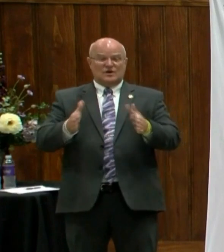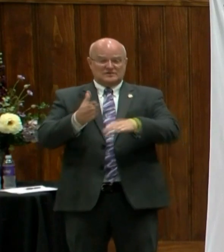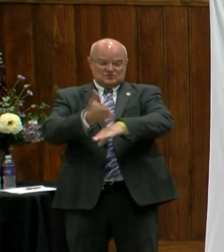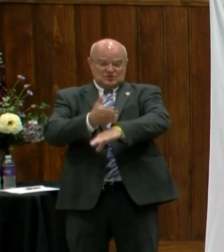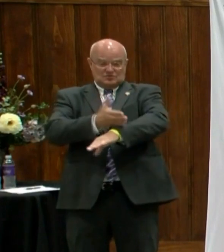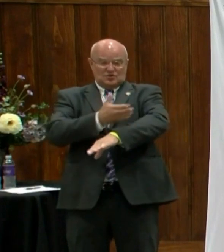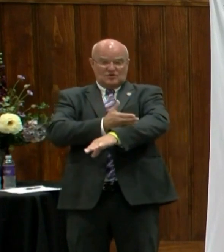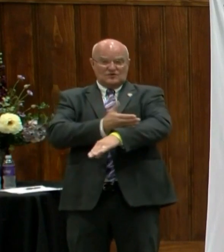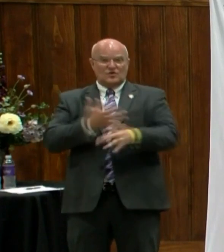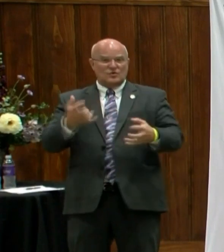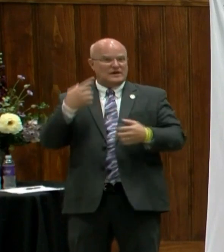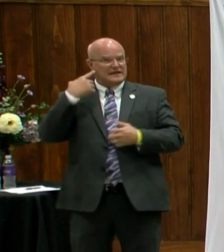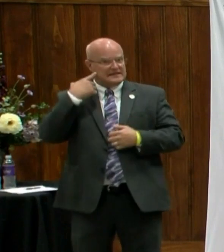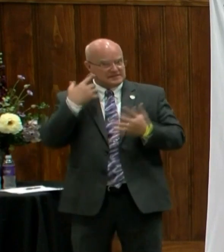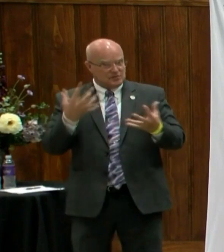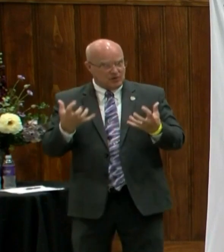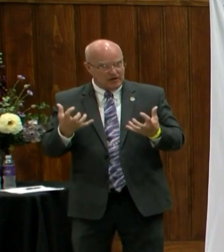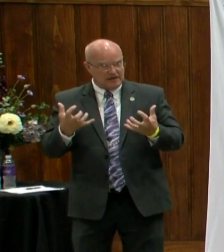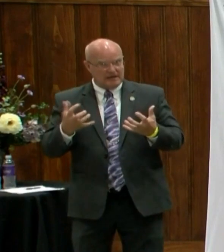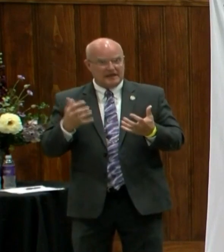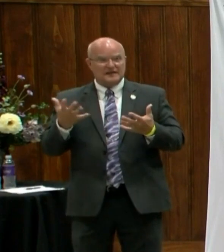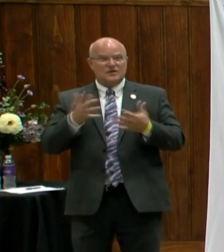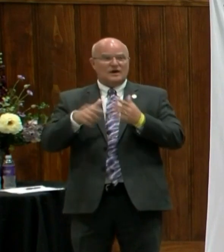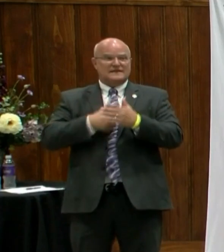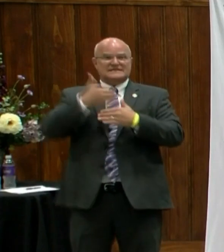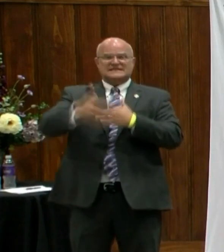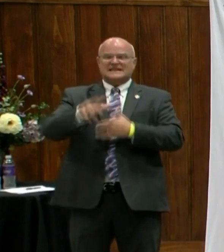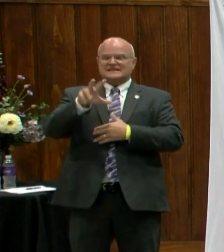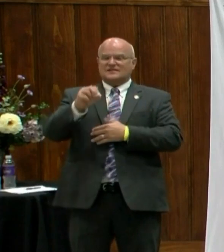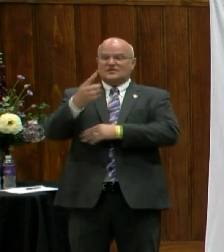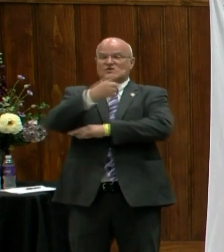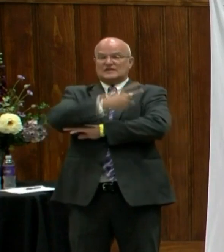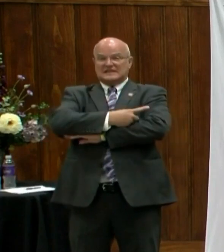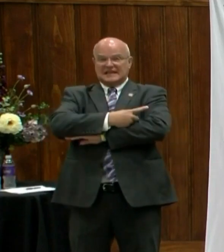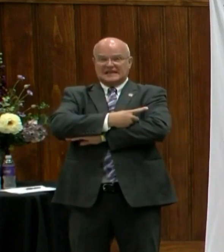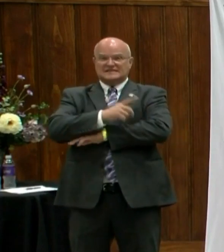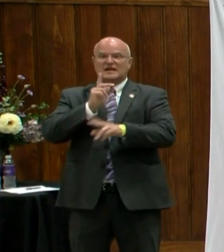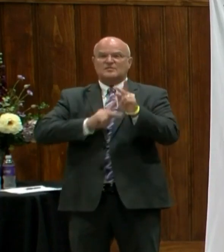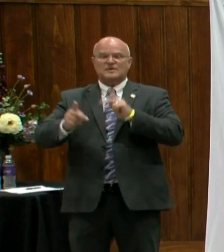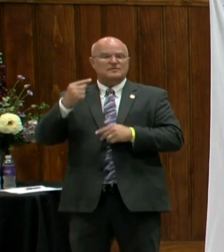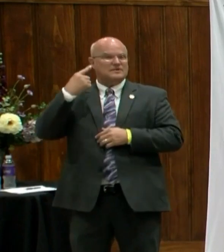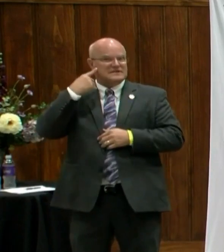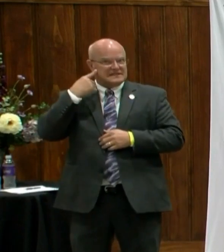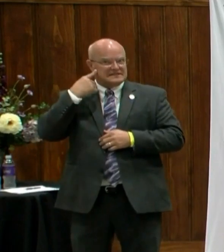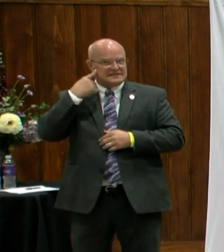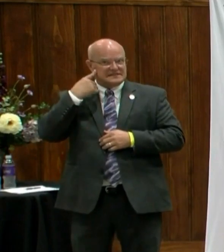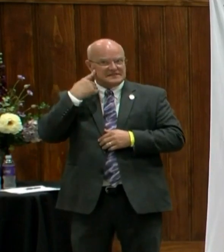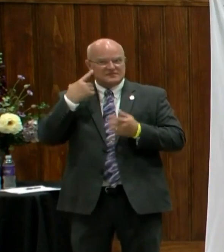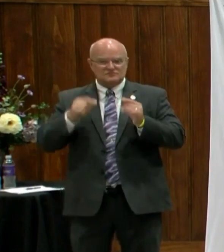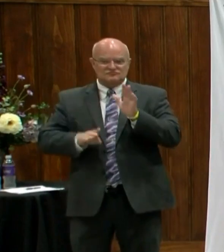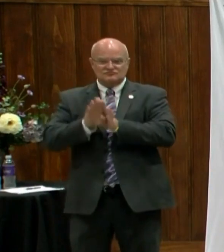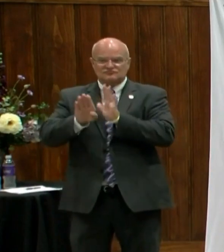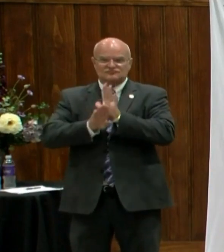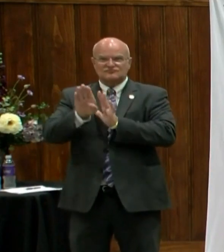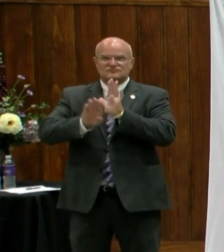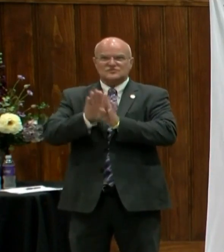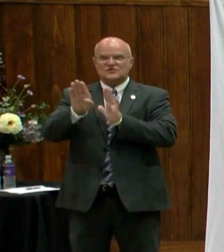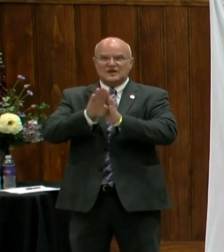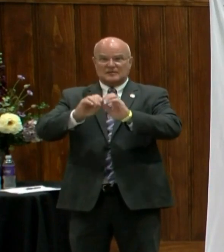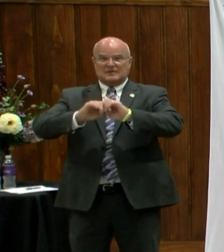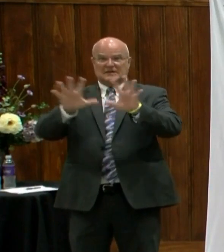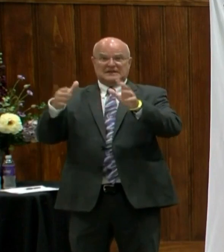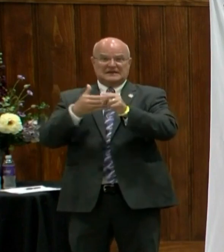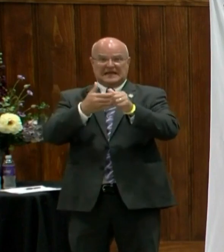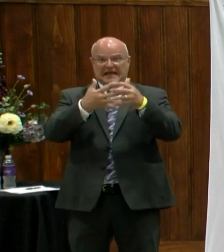to improve it, we want to listen. And that's what this next 30 days, everybody's listening. Everybody's trying to develop very